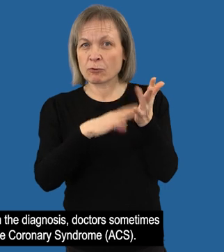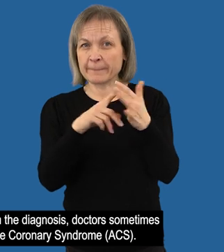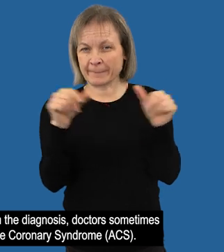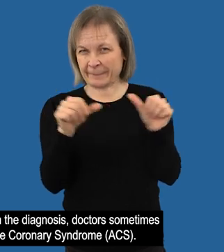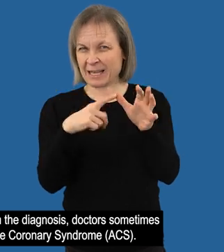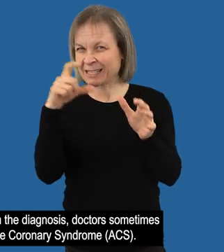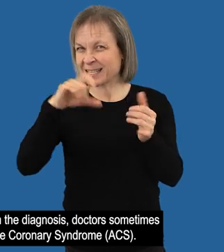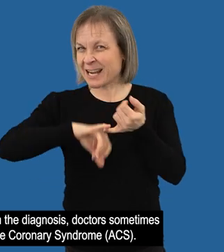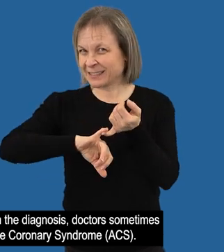ACS.